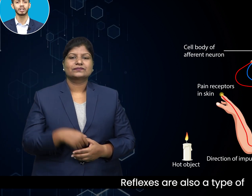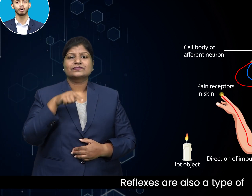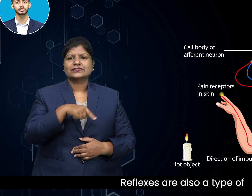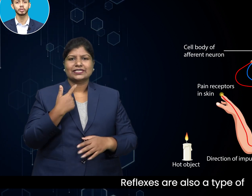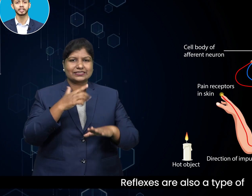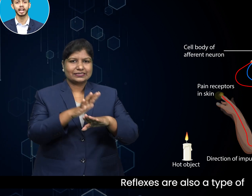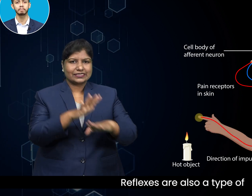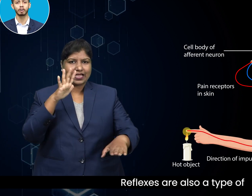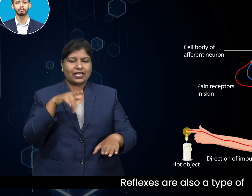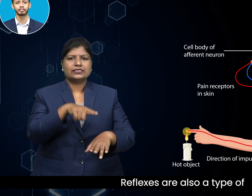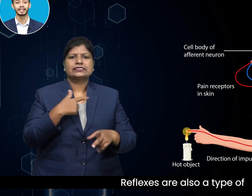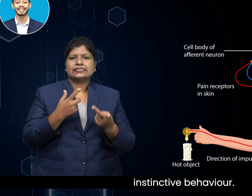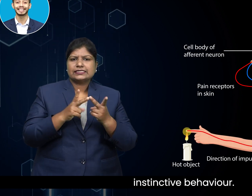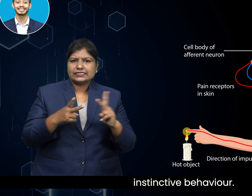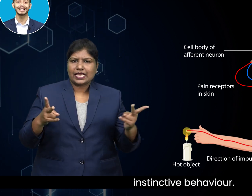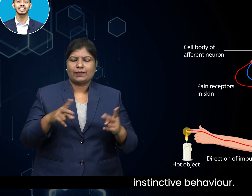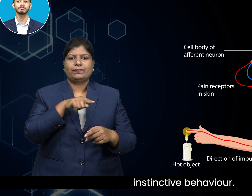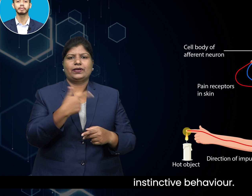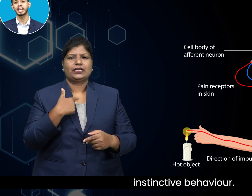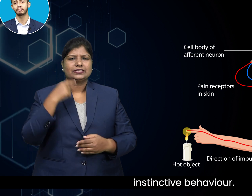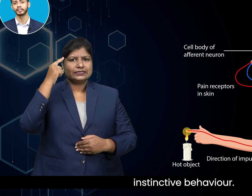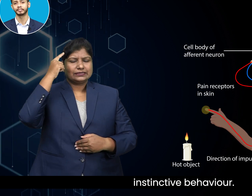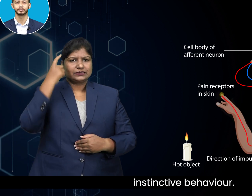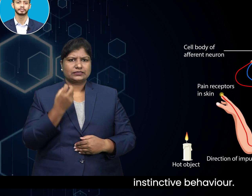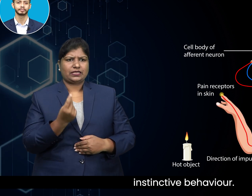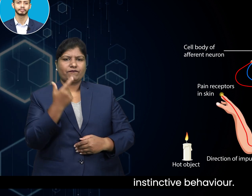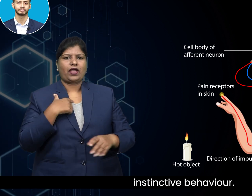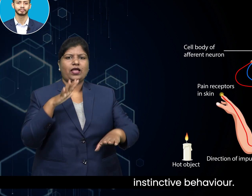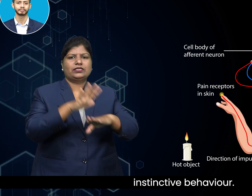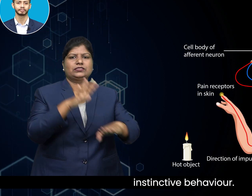Reflexes are also a type of instinctive behavior.